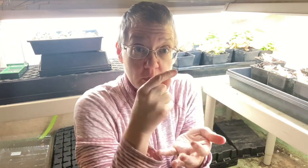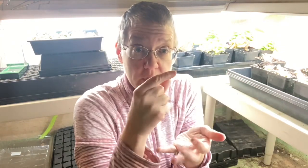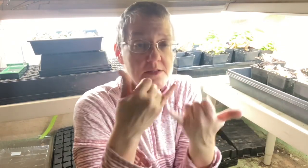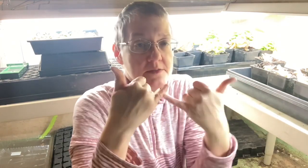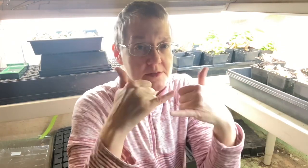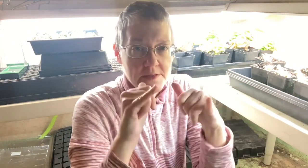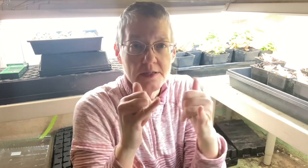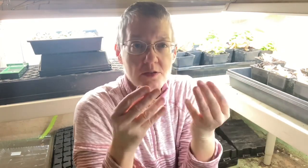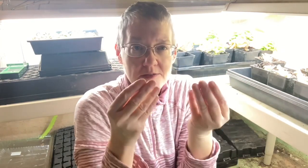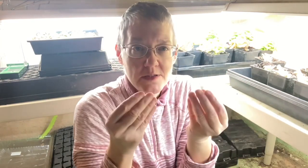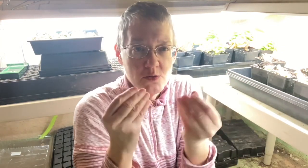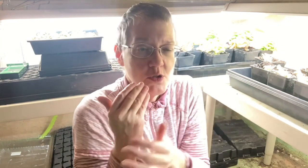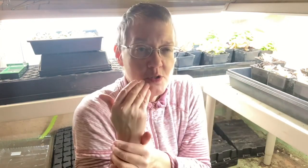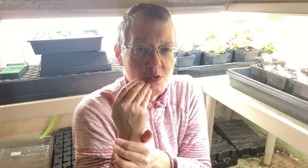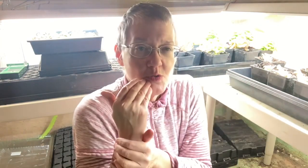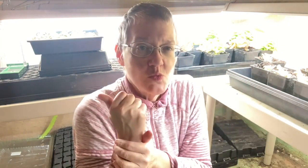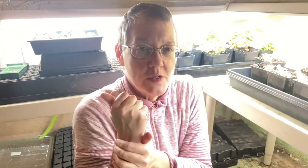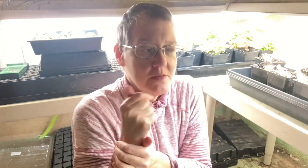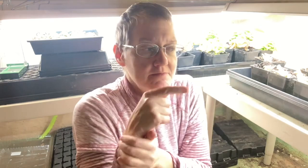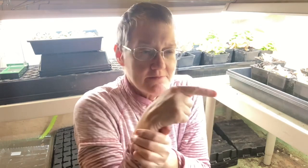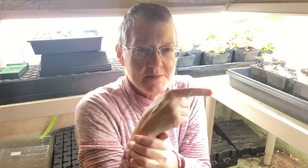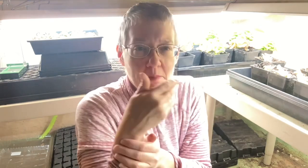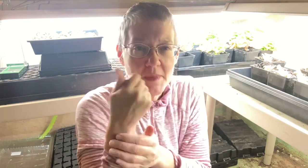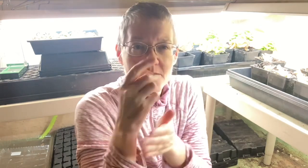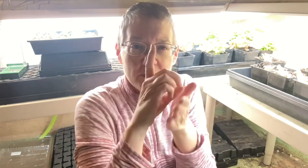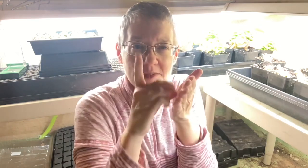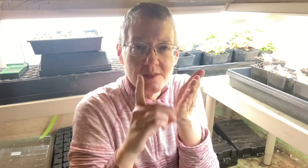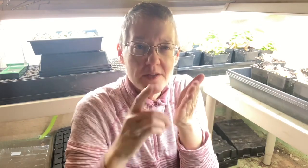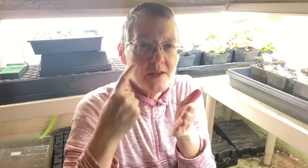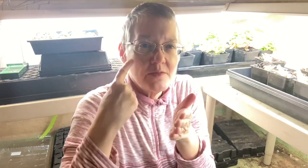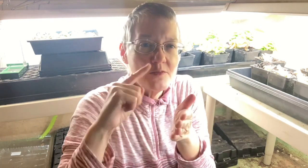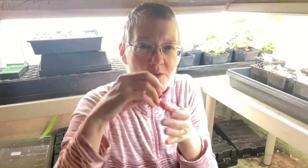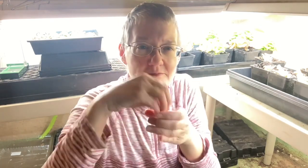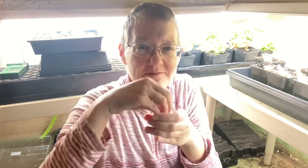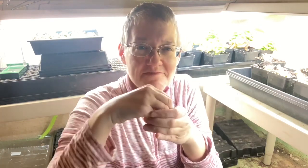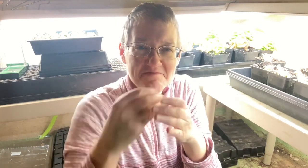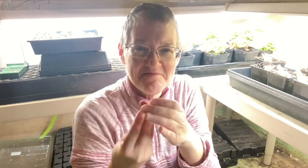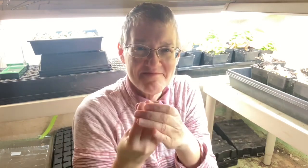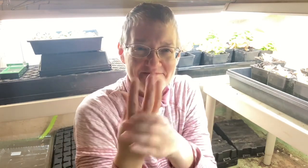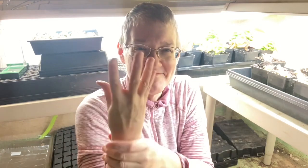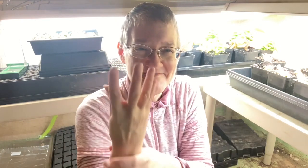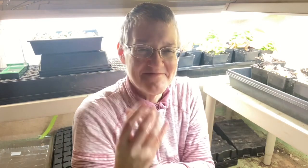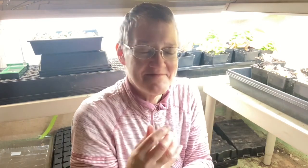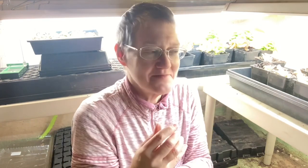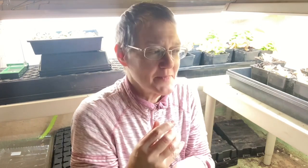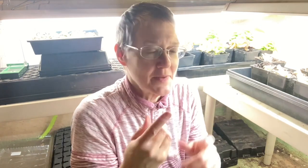I harvested some green ones. Those are still tender and sweet. That's done much better under the lights.